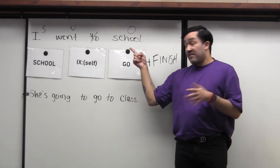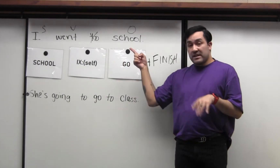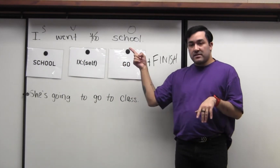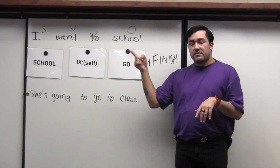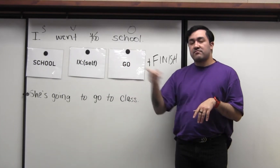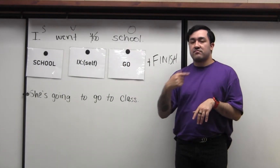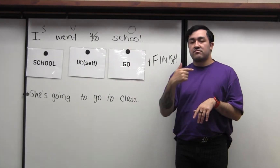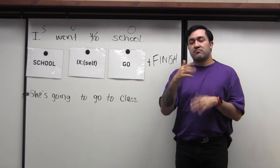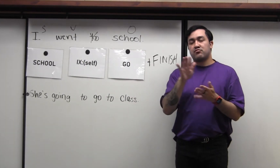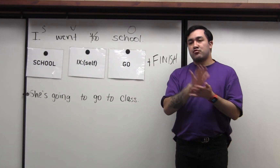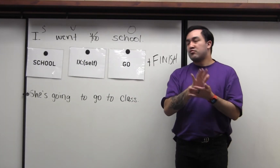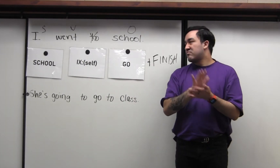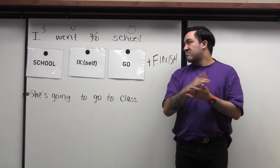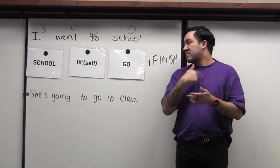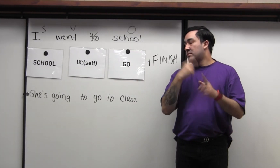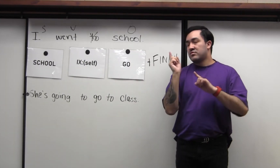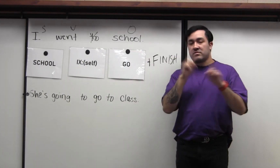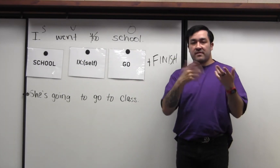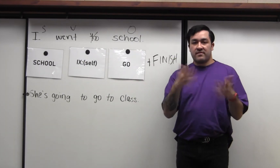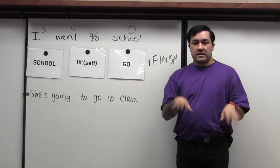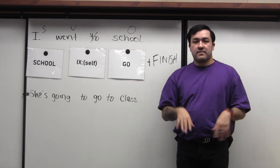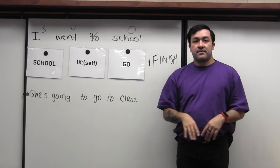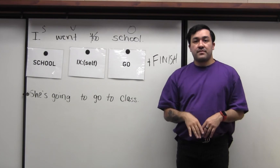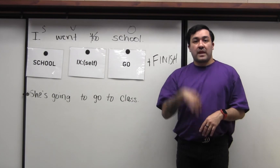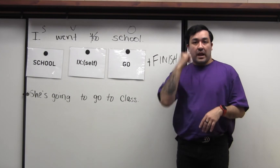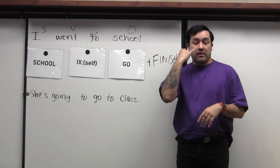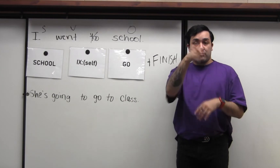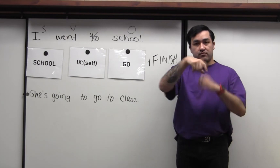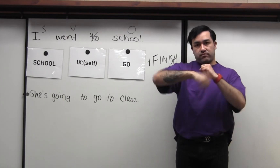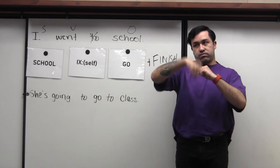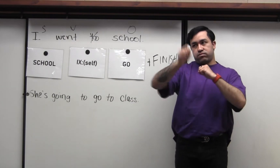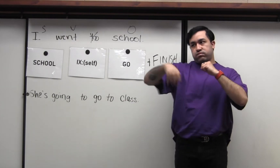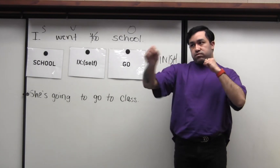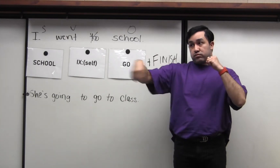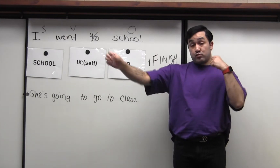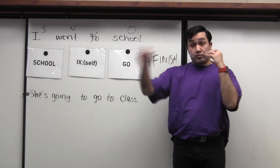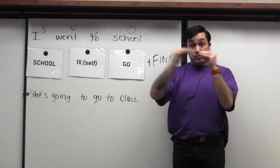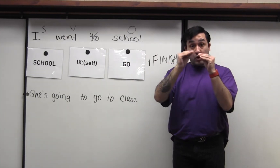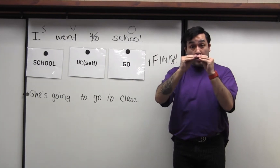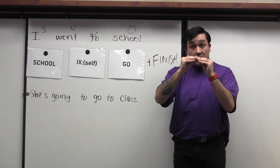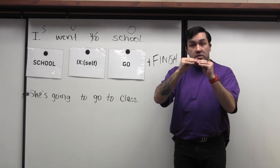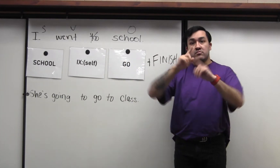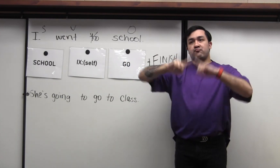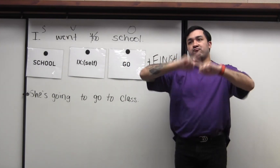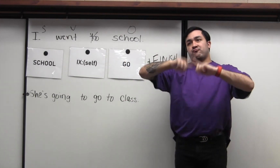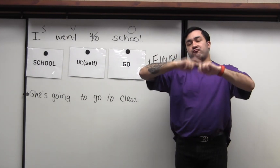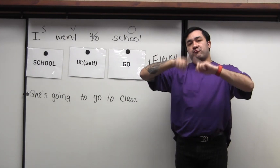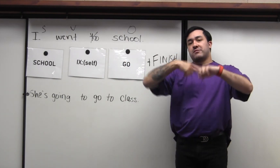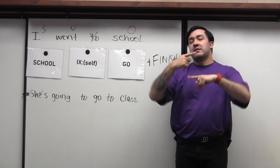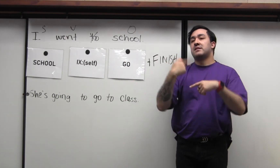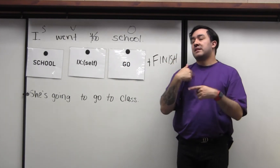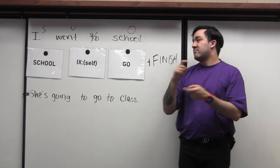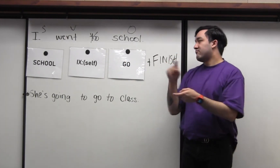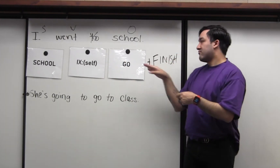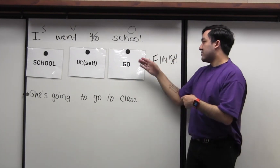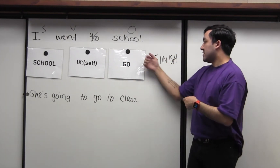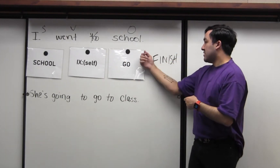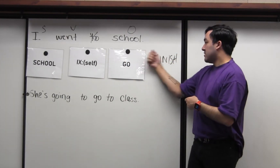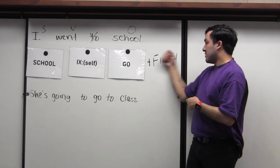want to send something short like this sentence, one sentence, then you're done. Then definitely you can add plus finish. If you want to sign for a longer period